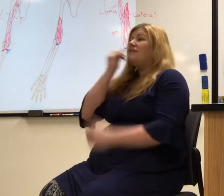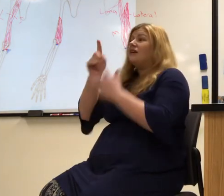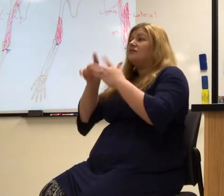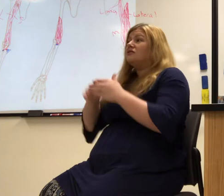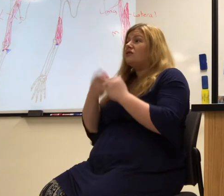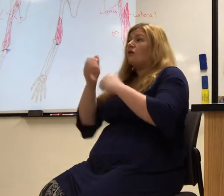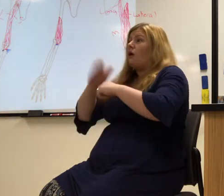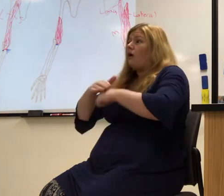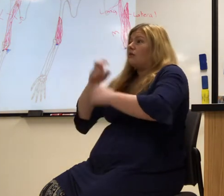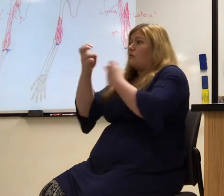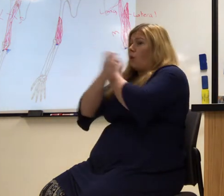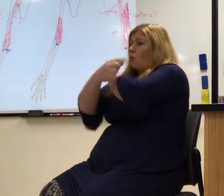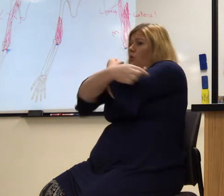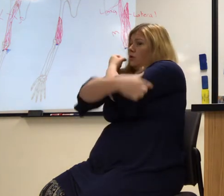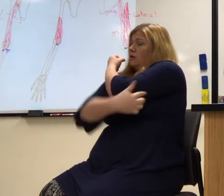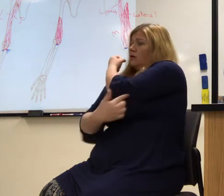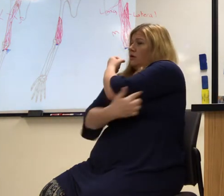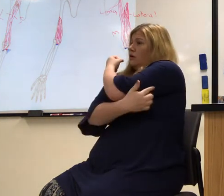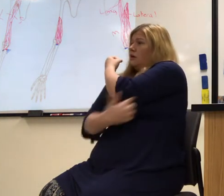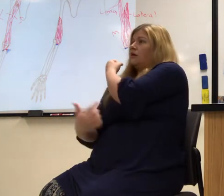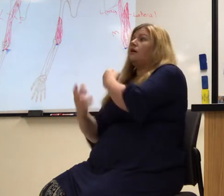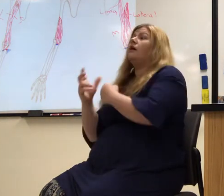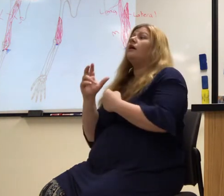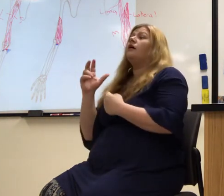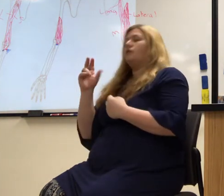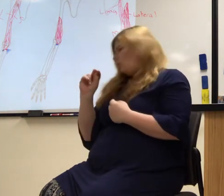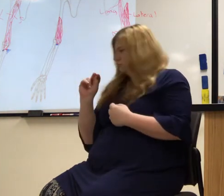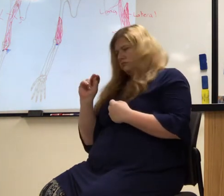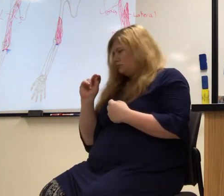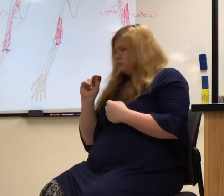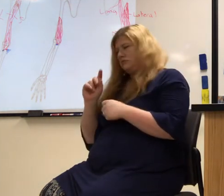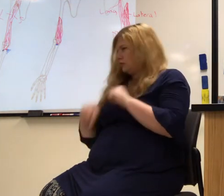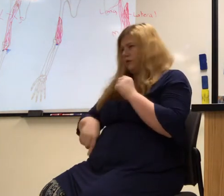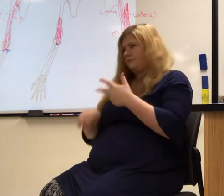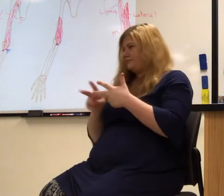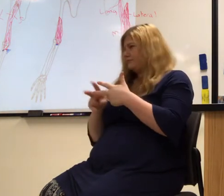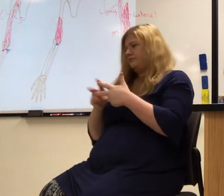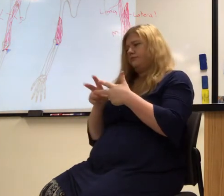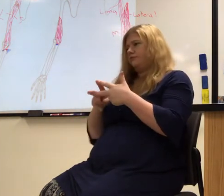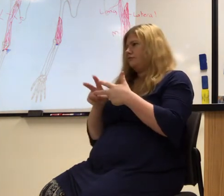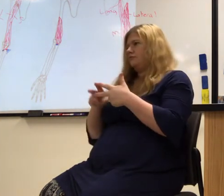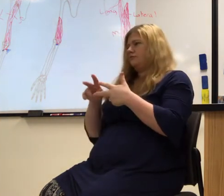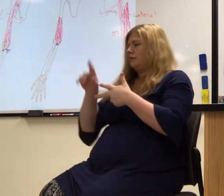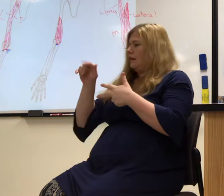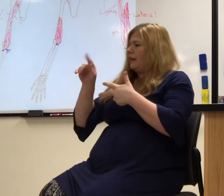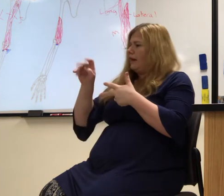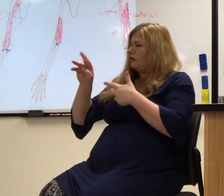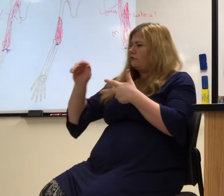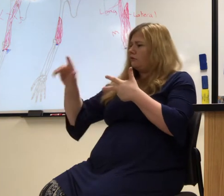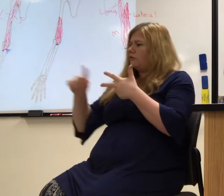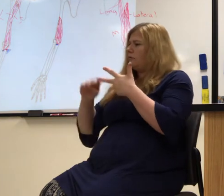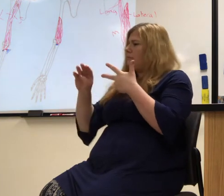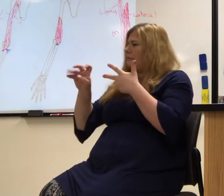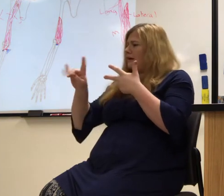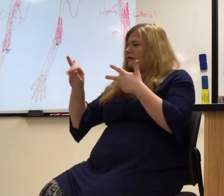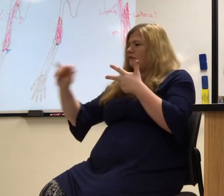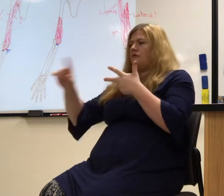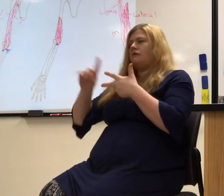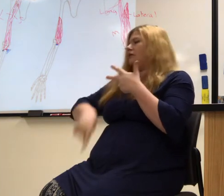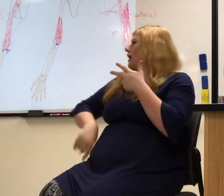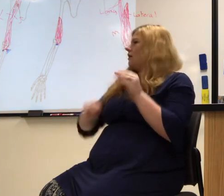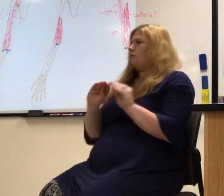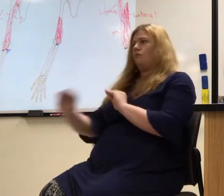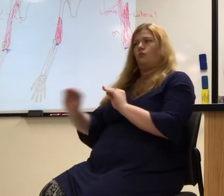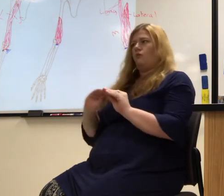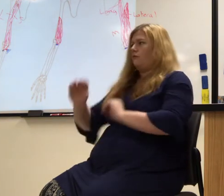humerus? The answer is no. You cannot move the humerus if you